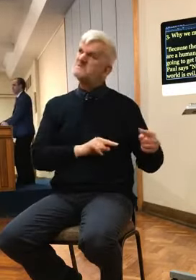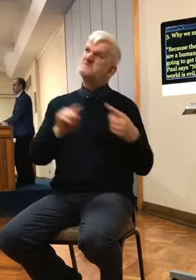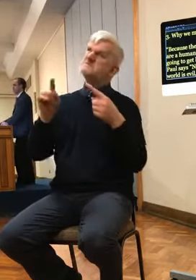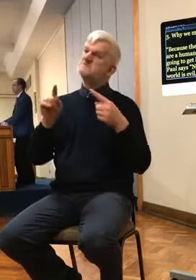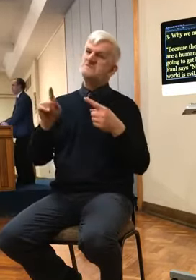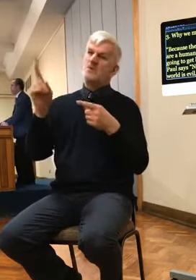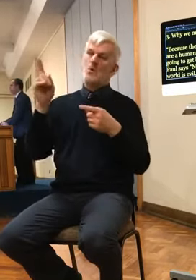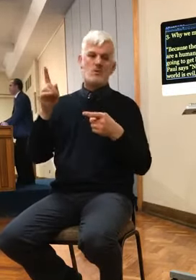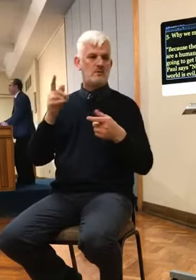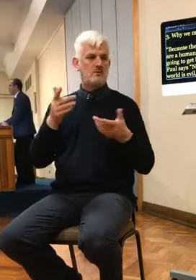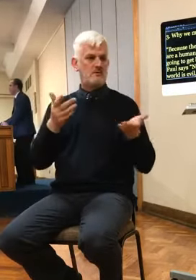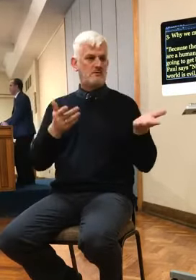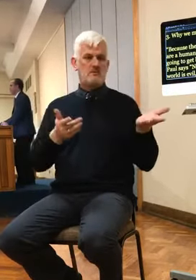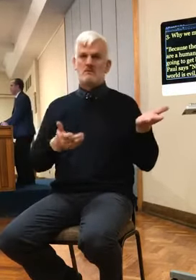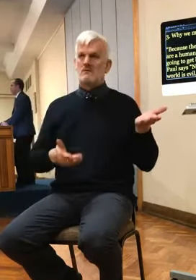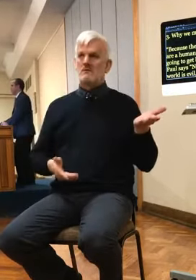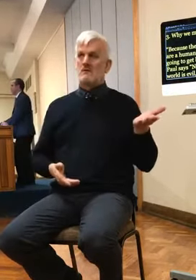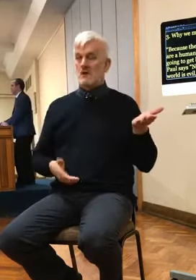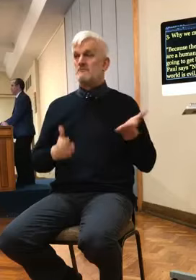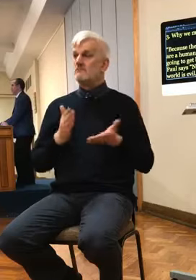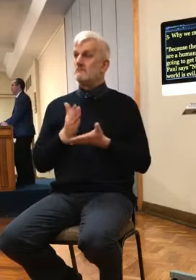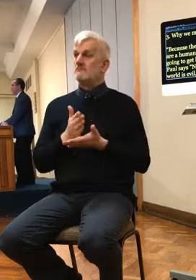God. It is a reality.